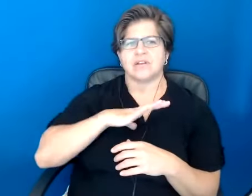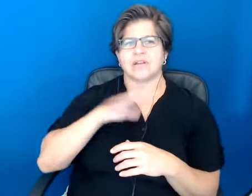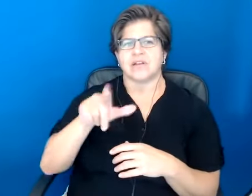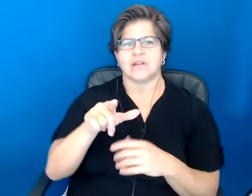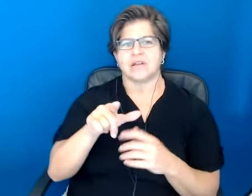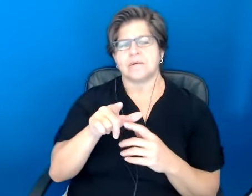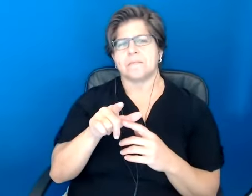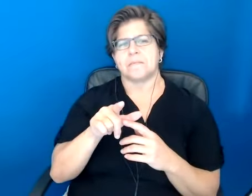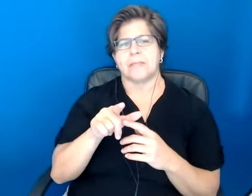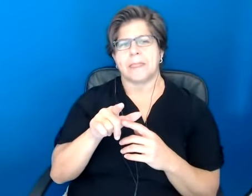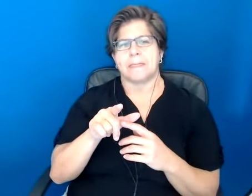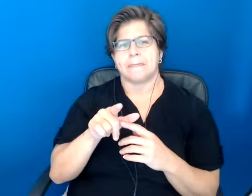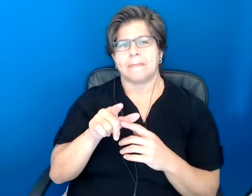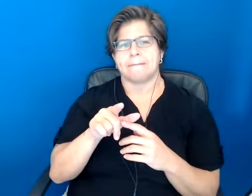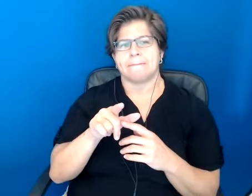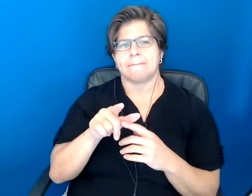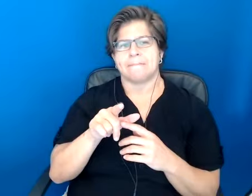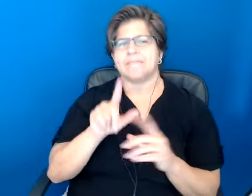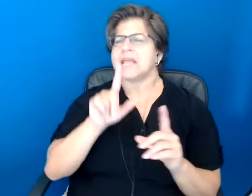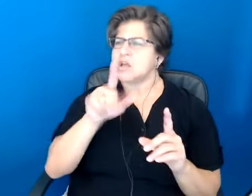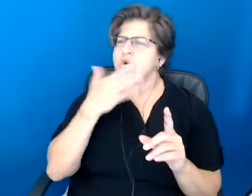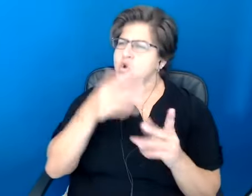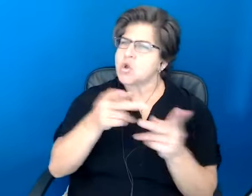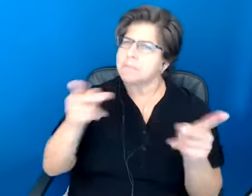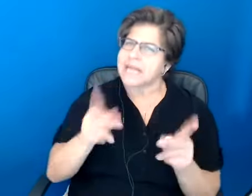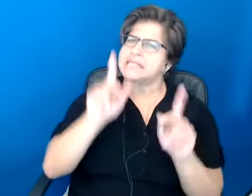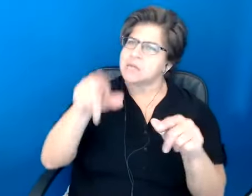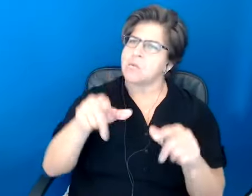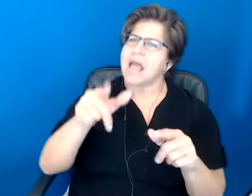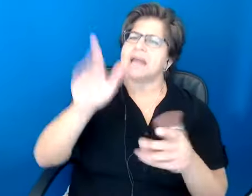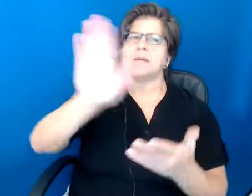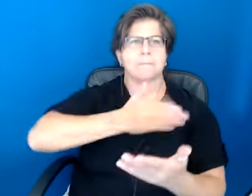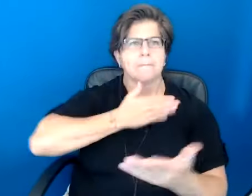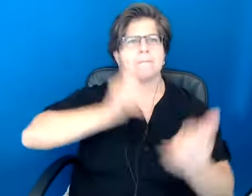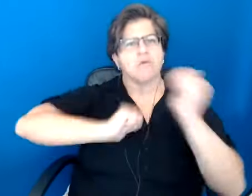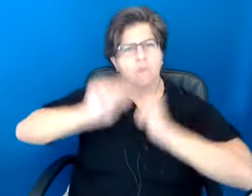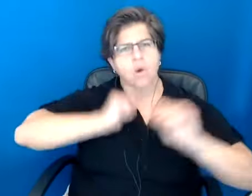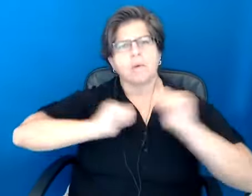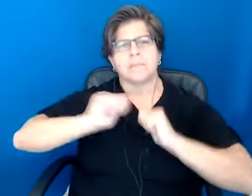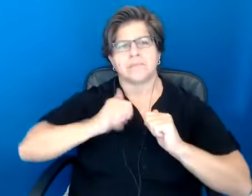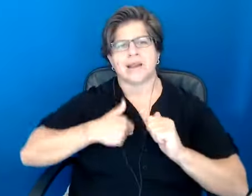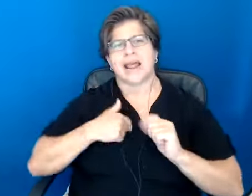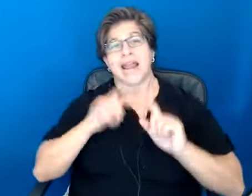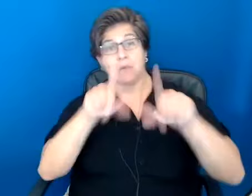started. That's how we met. I never really was attracted to the guy or anything, but he played in a group and he went